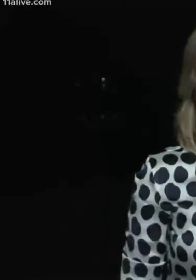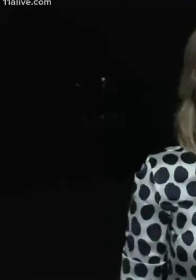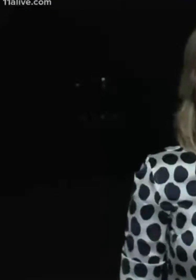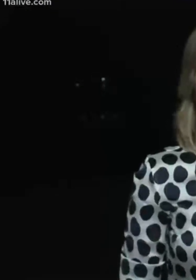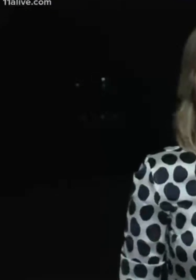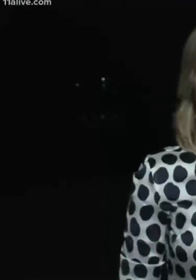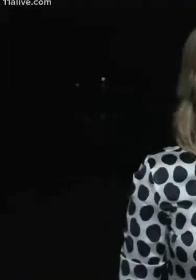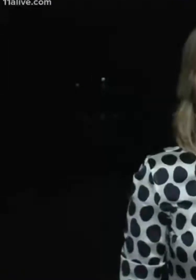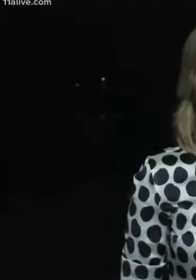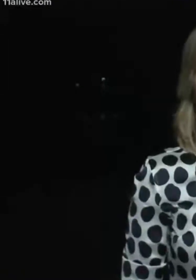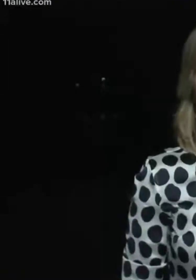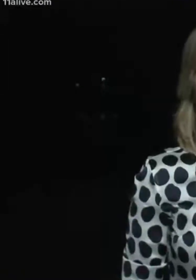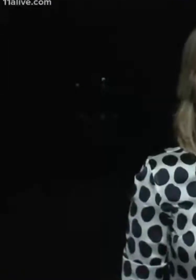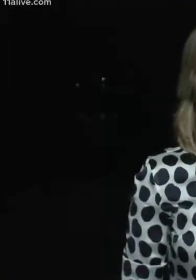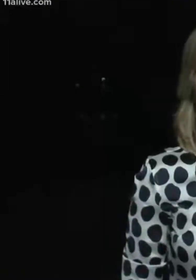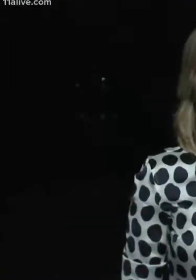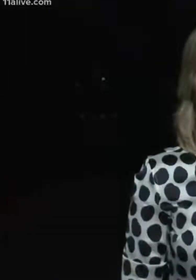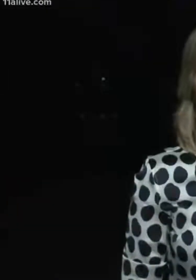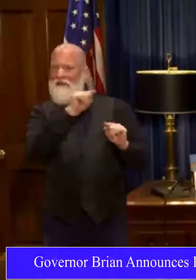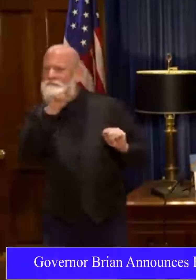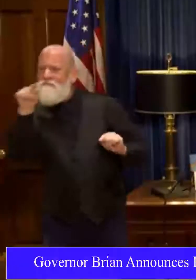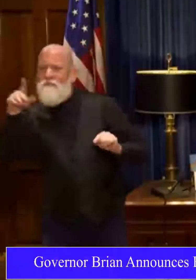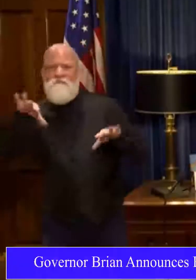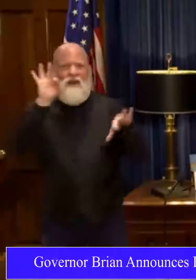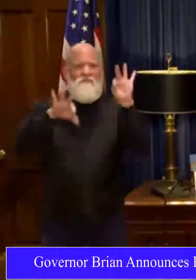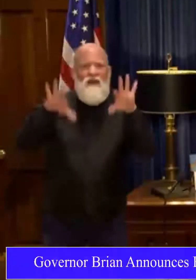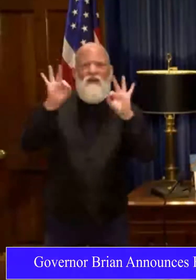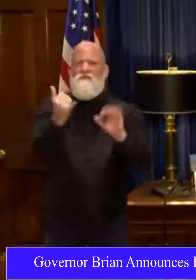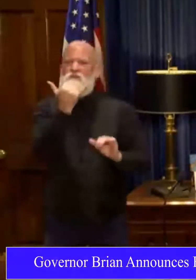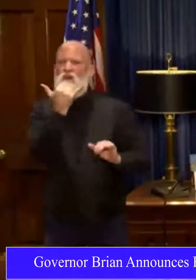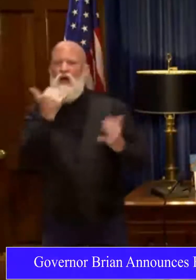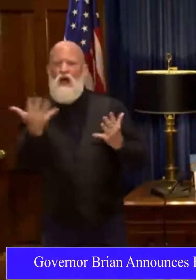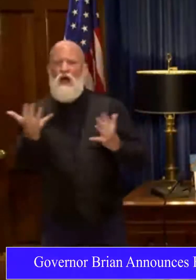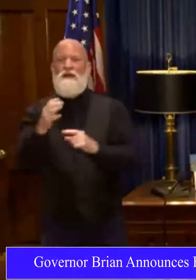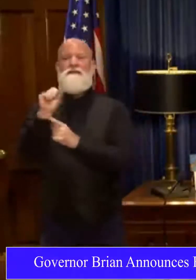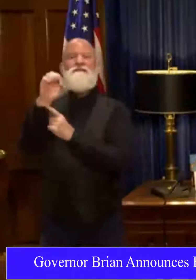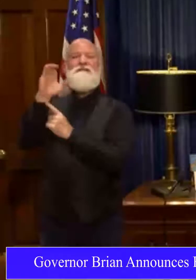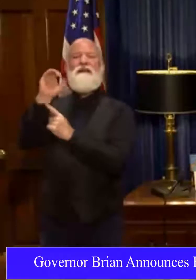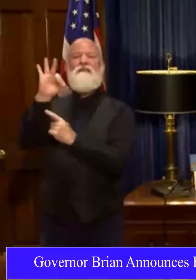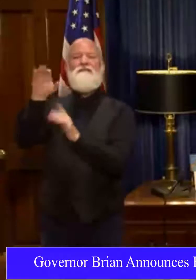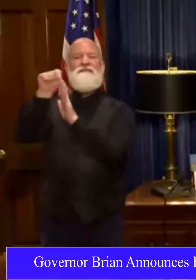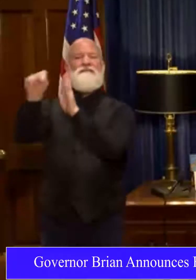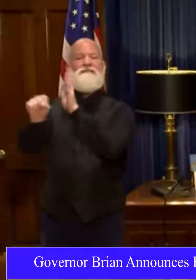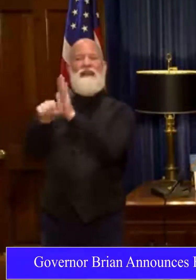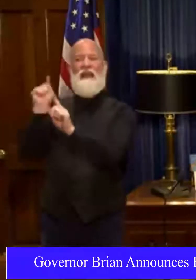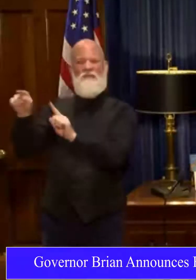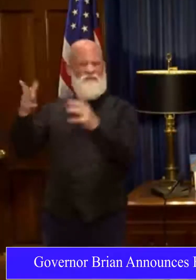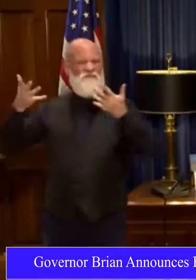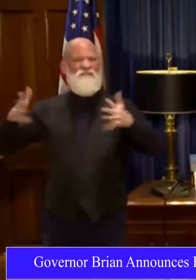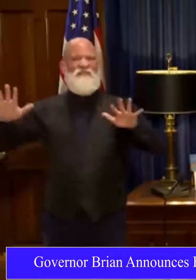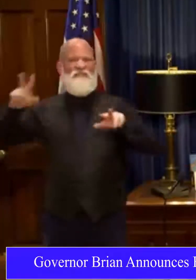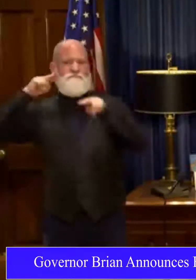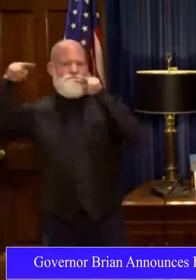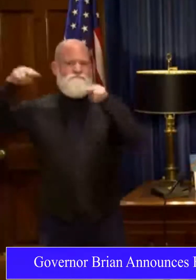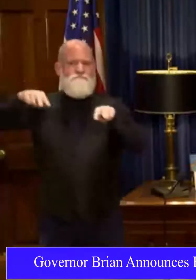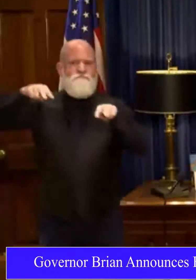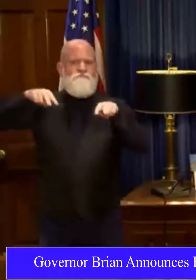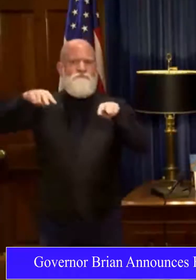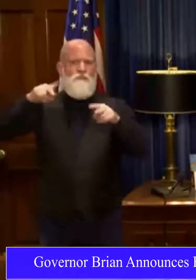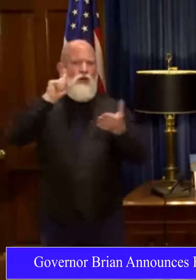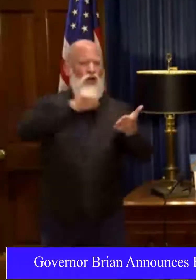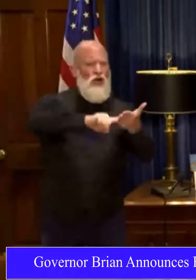Kemp. Secretary All right, of State Jennifer, thank you. oversaw a complete audit which revealed significant errors made in several